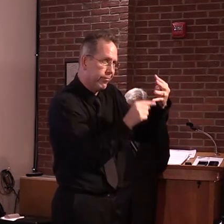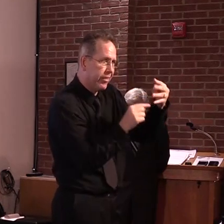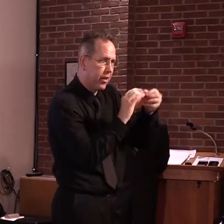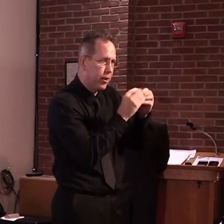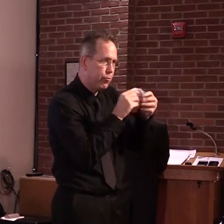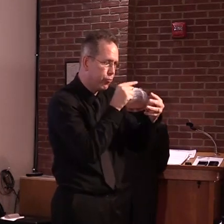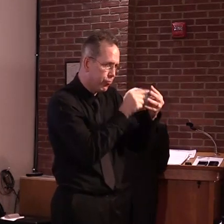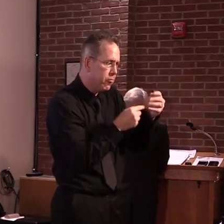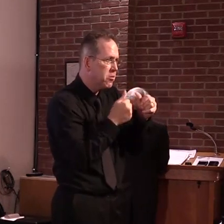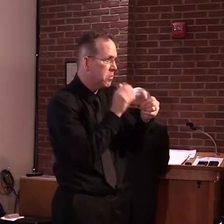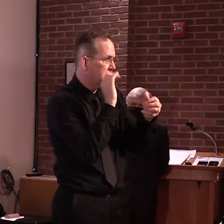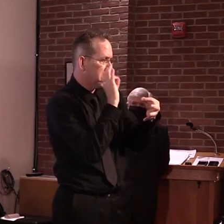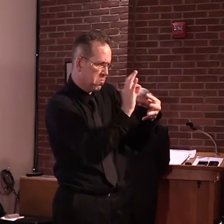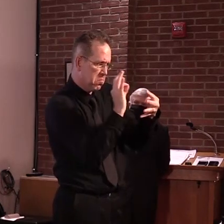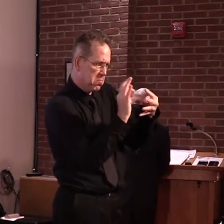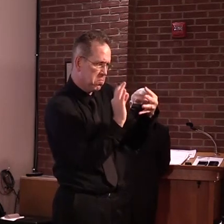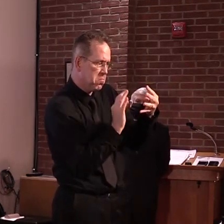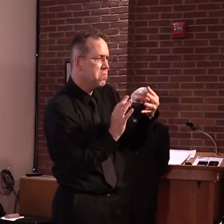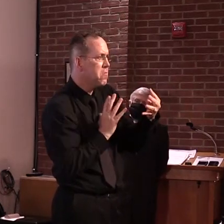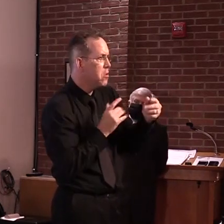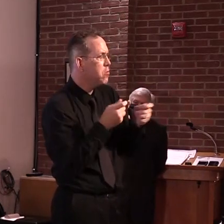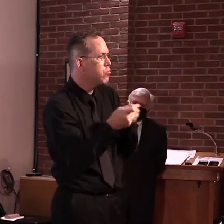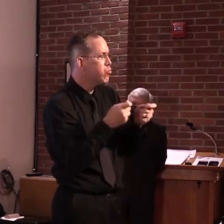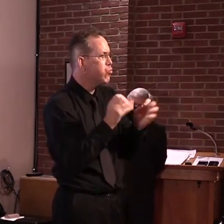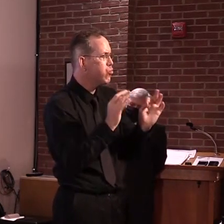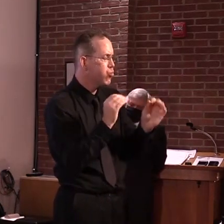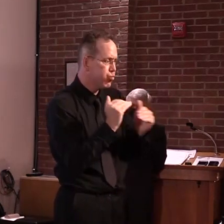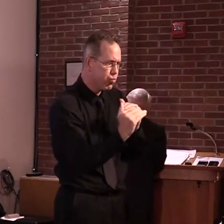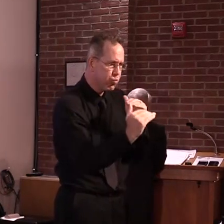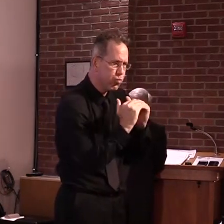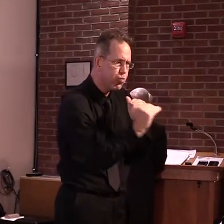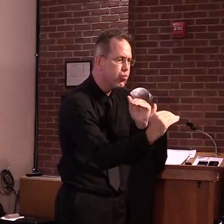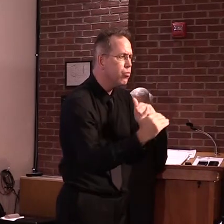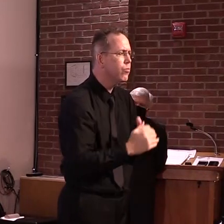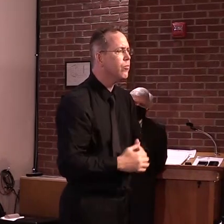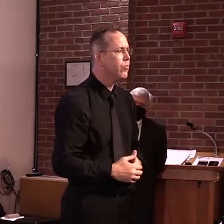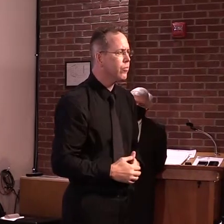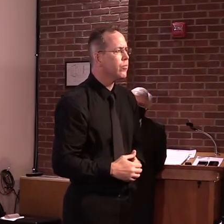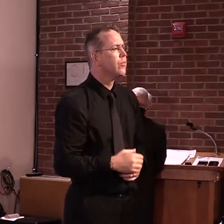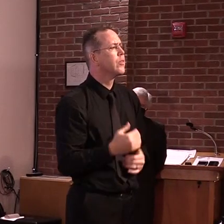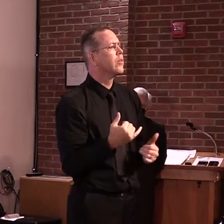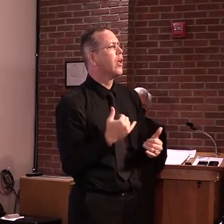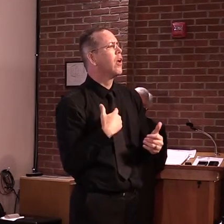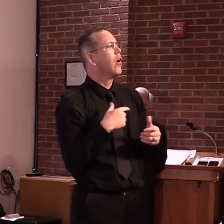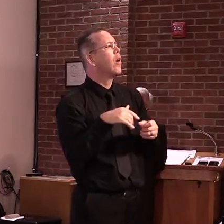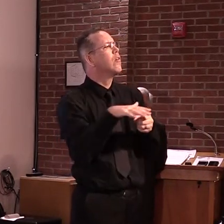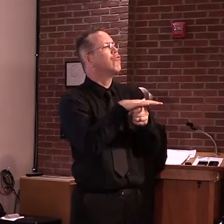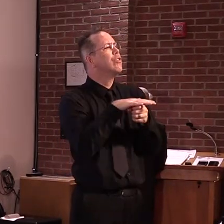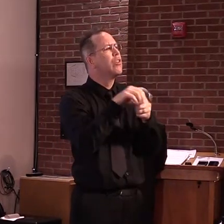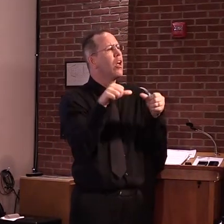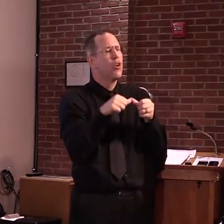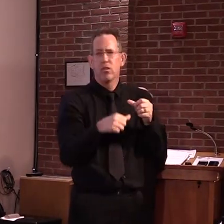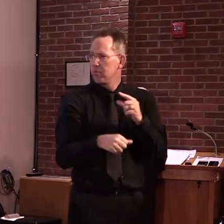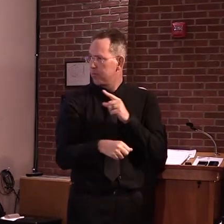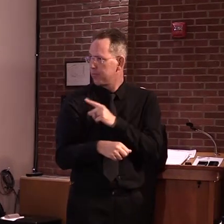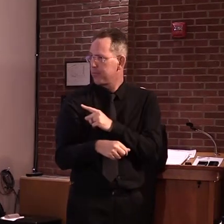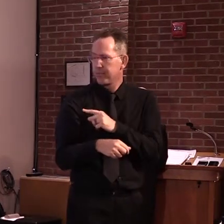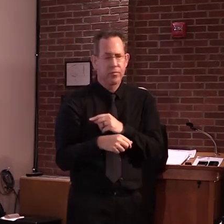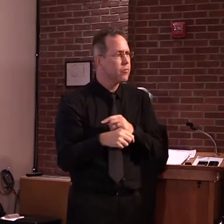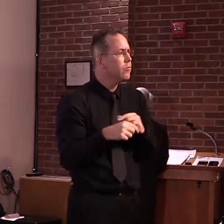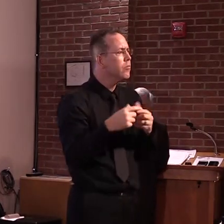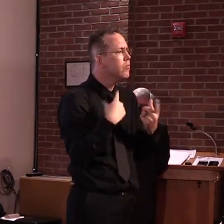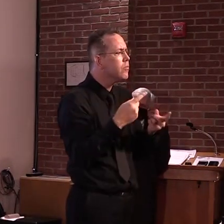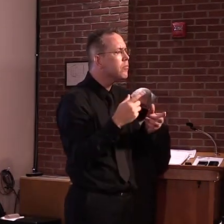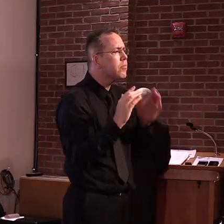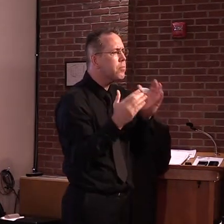signs as of today. Transitioning to our regional data, the next slide compares new cases over the last 2 weeks for each